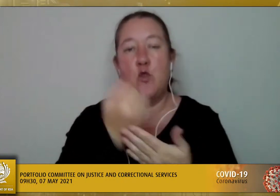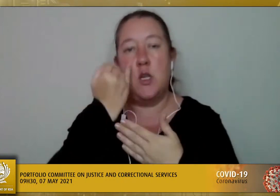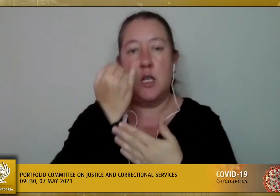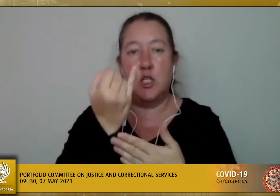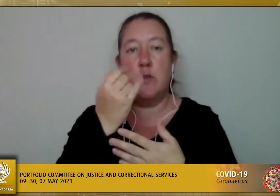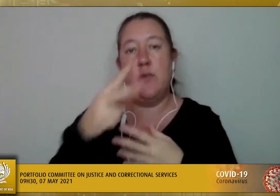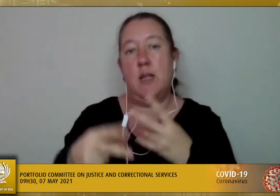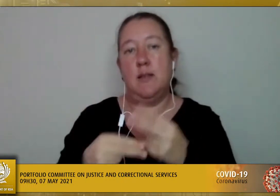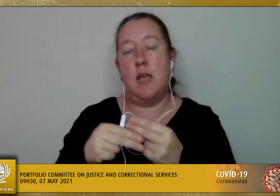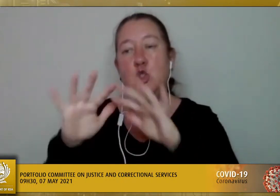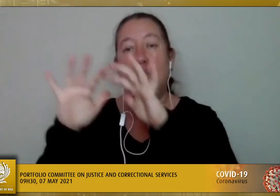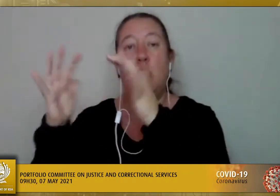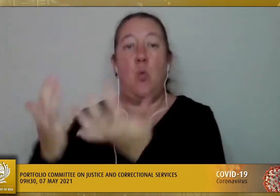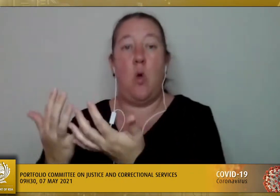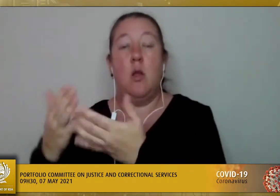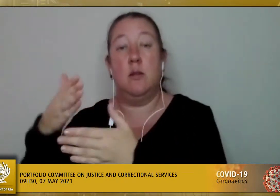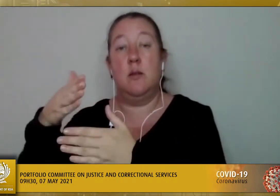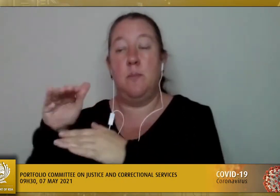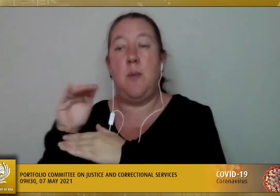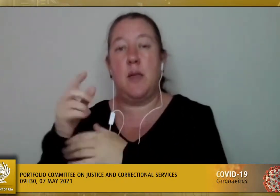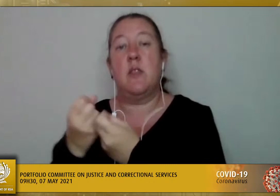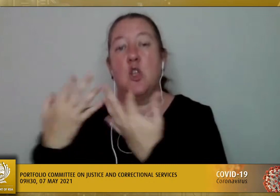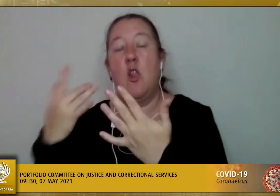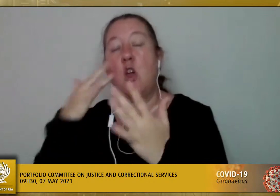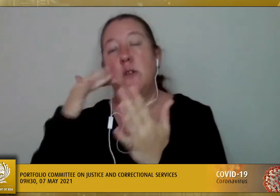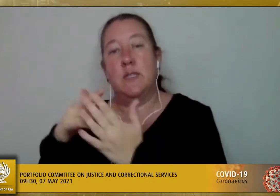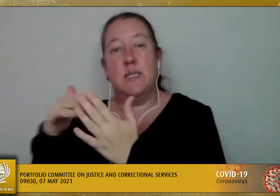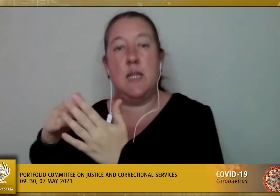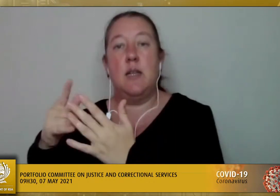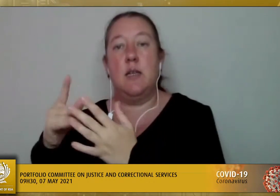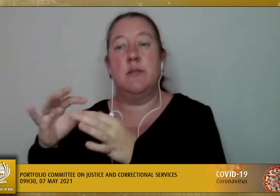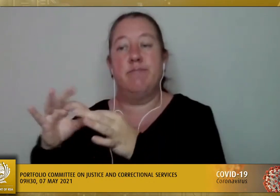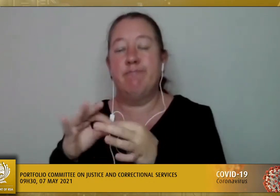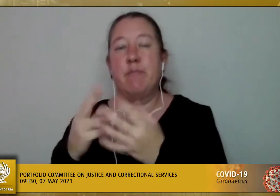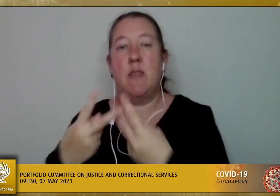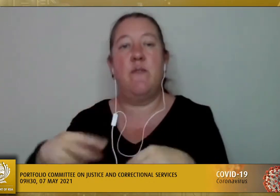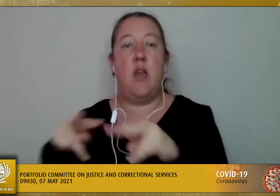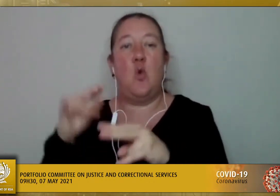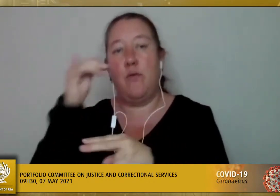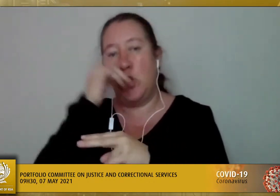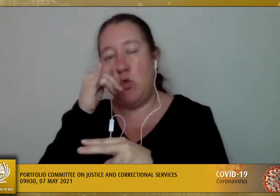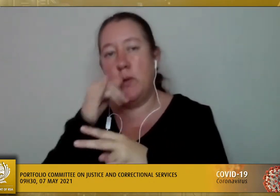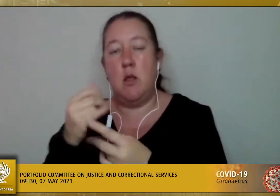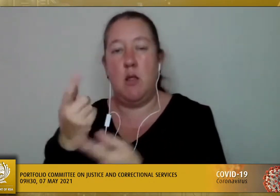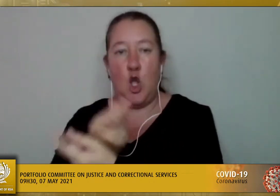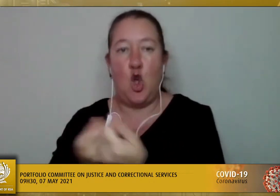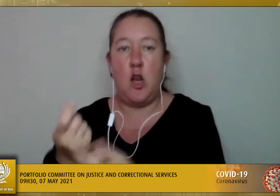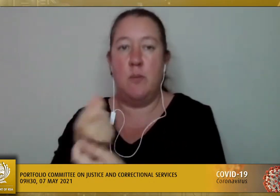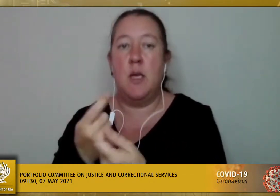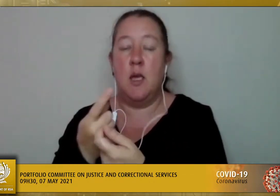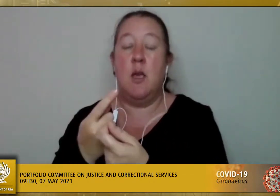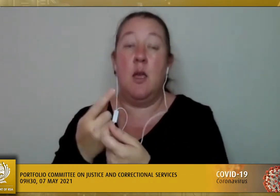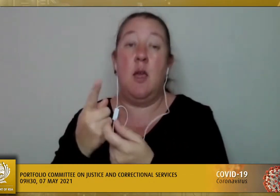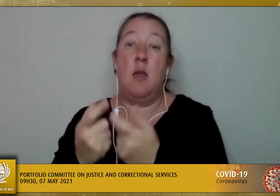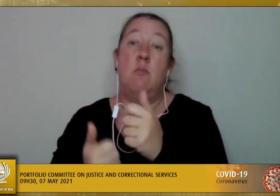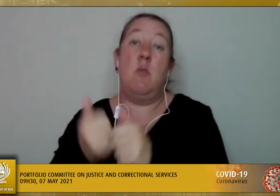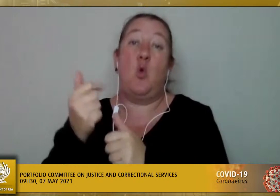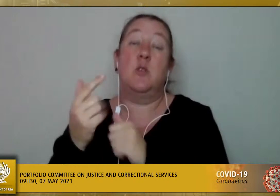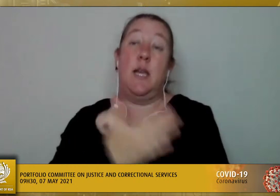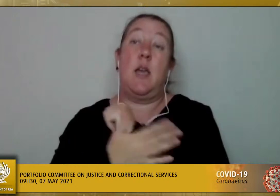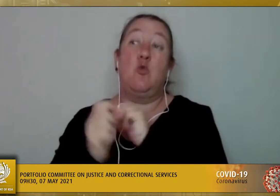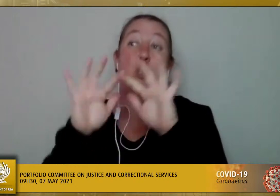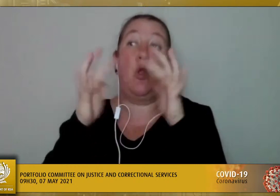attached to the World Bank there are lots of studies around the value of the criminal economy and by and large countries around